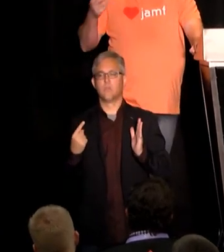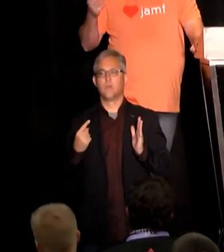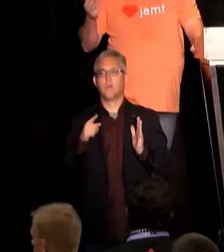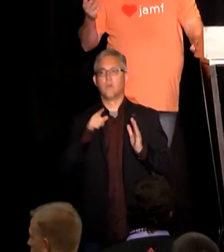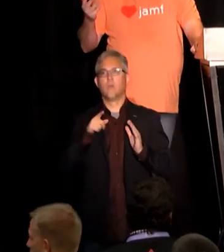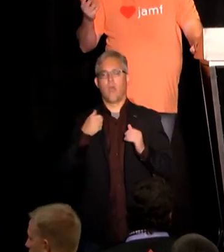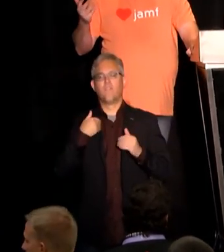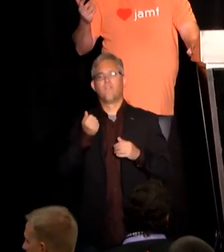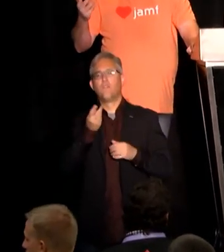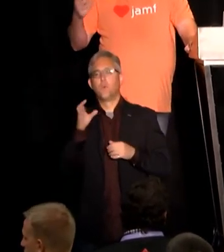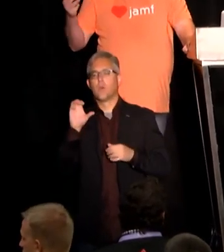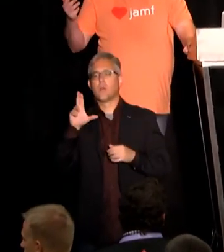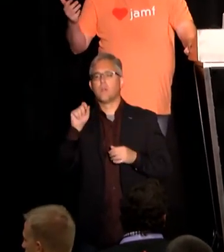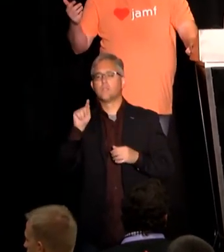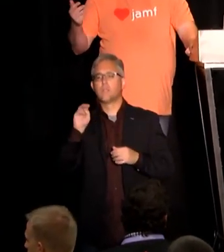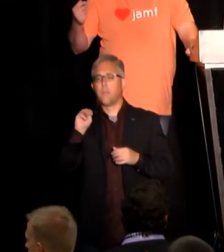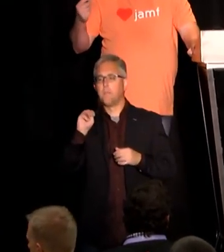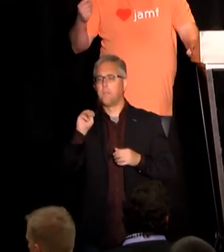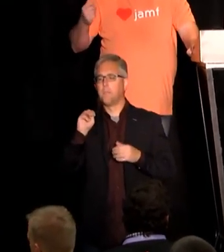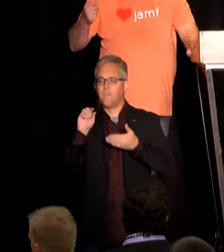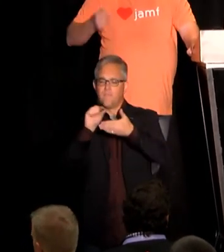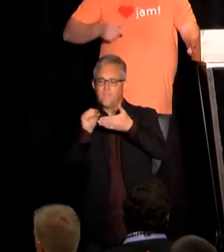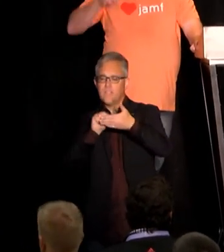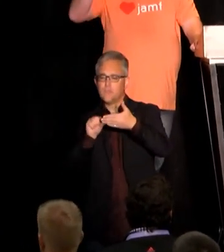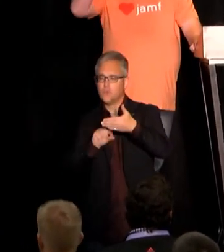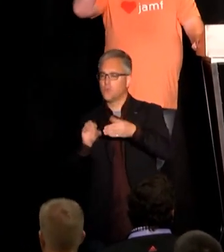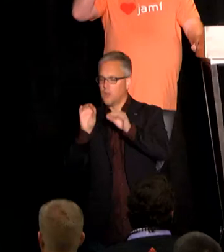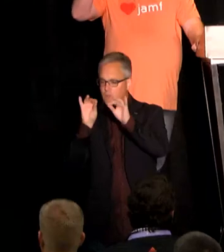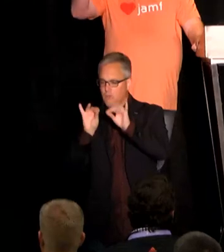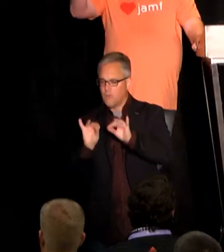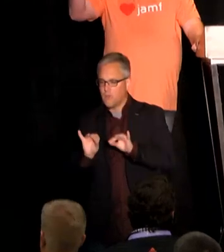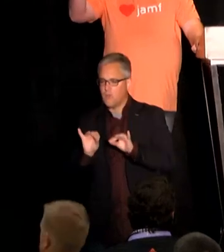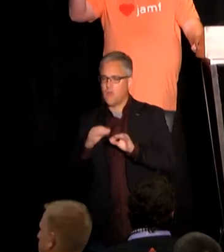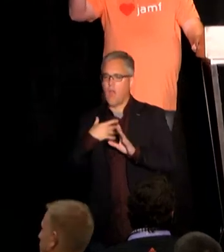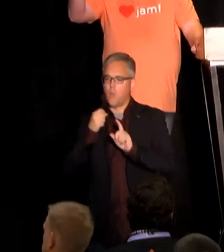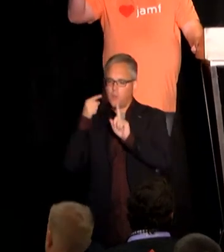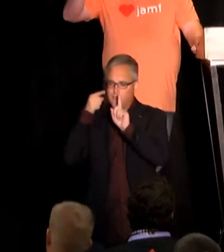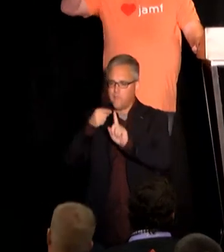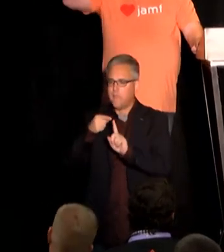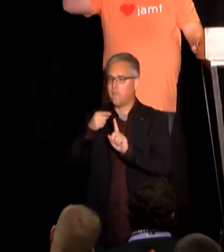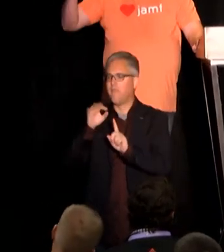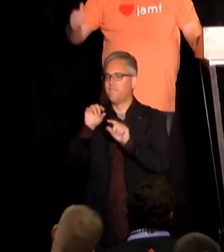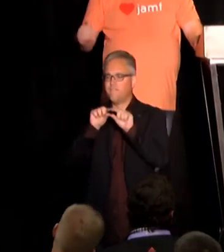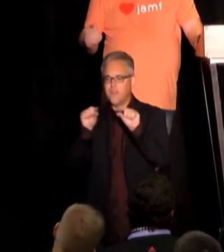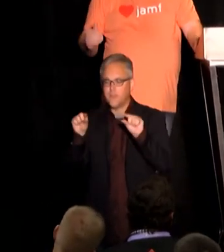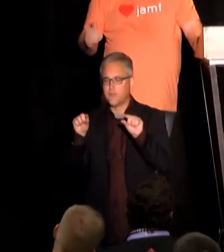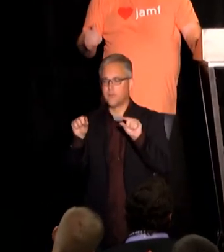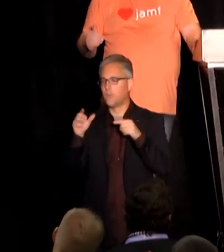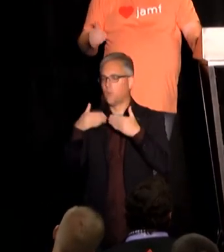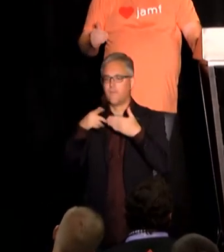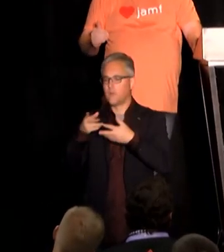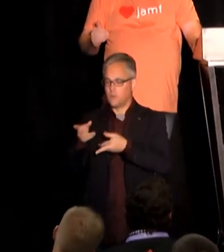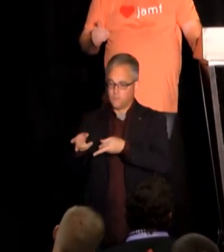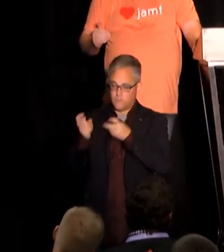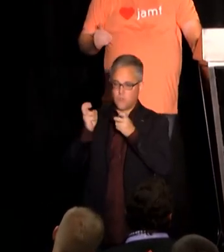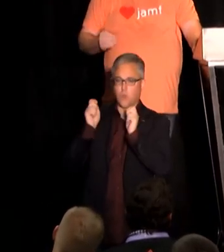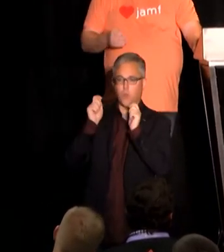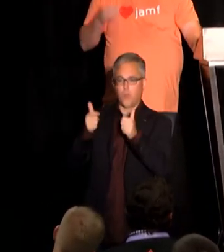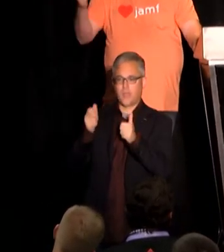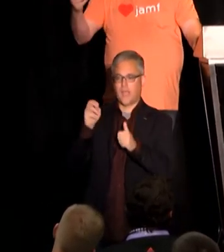several custom fields in one-to-one plus that you can have. I want this field X, Y, Z, whatever field you could pull in a quick